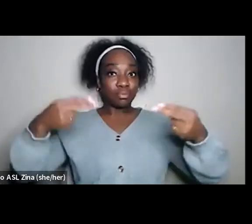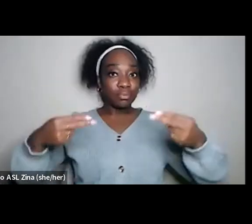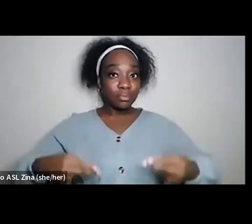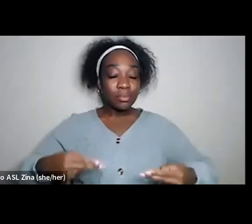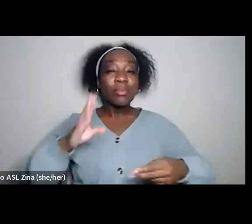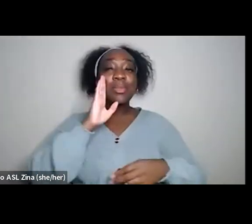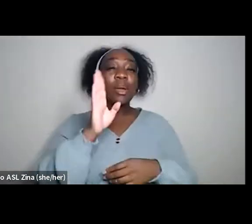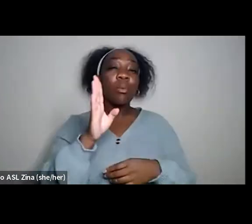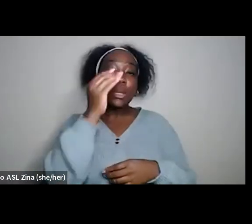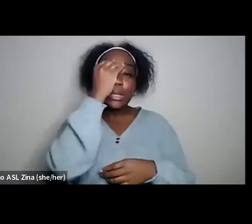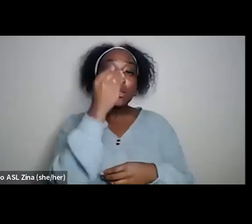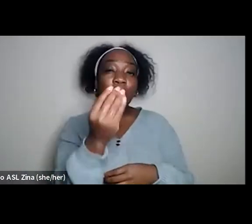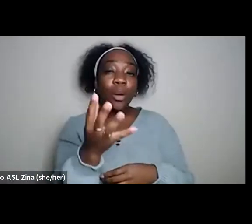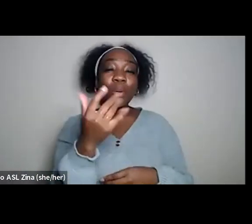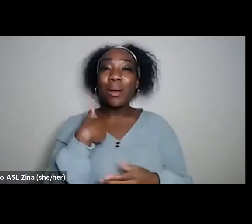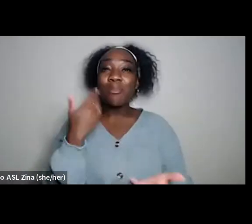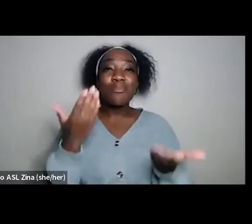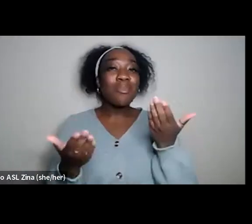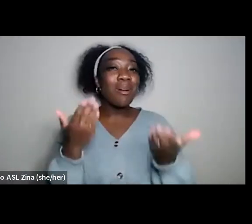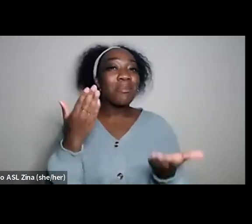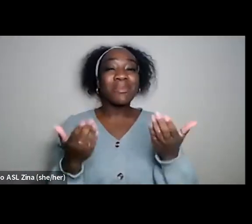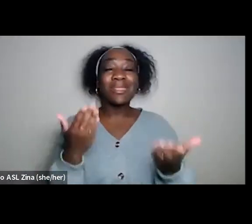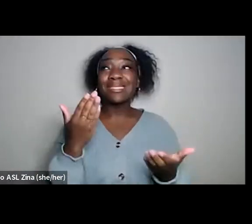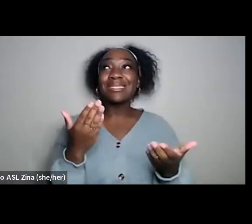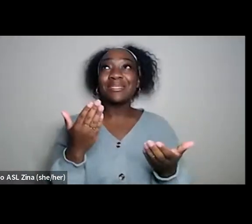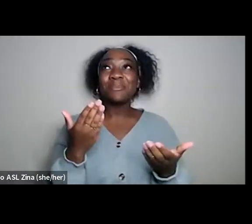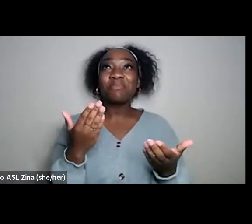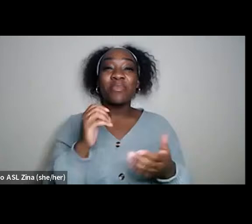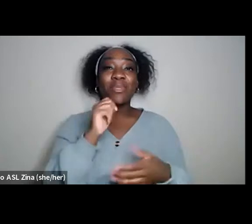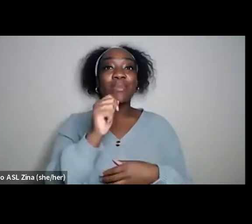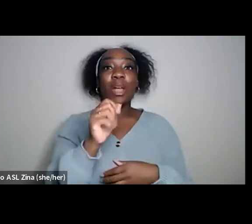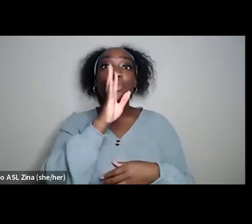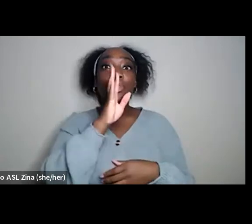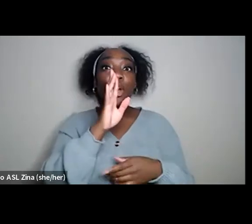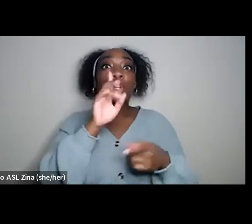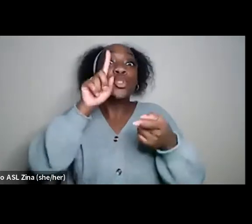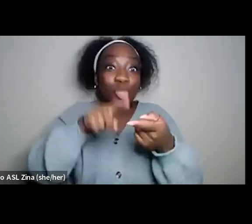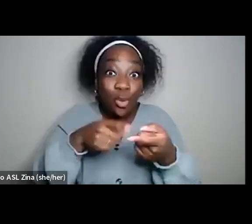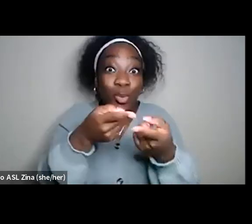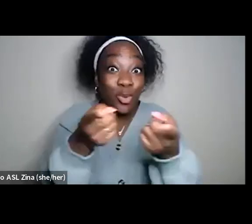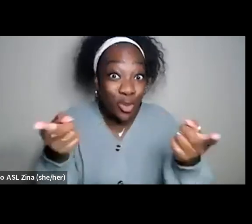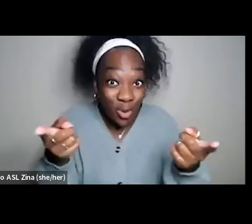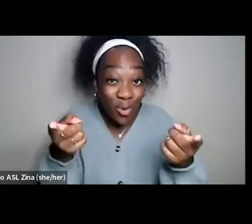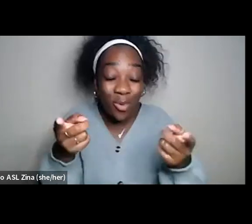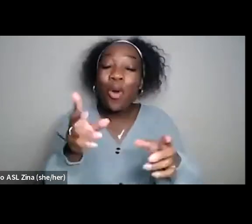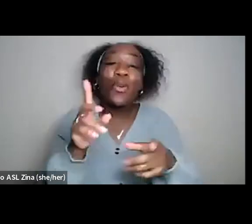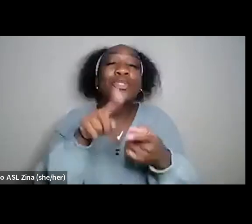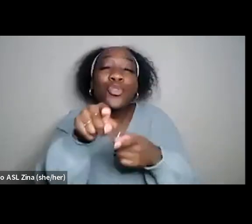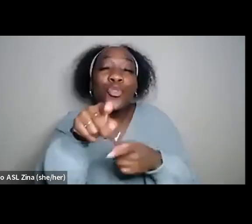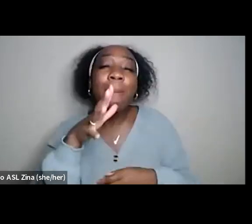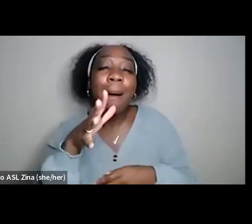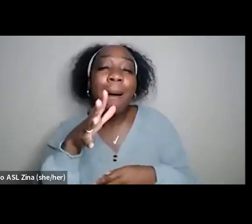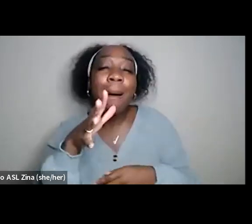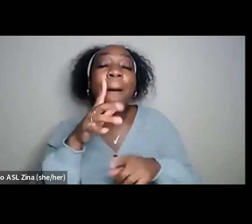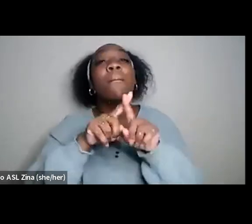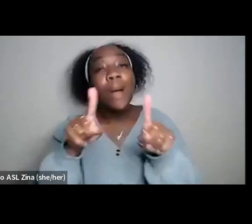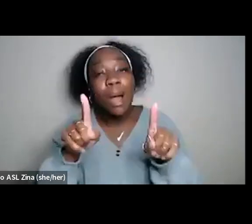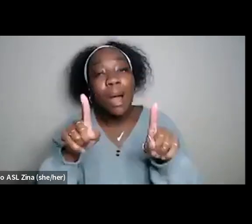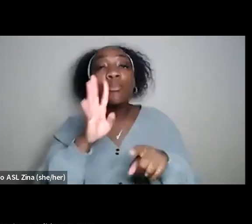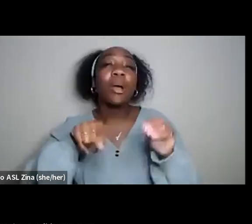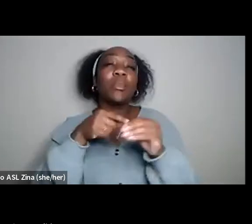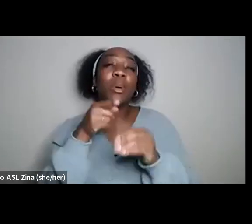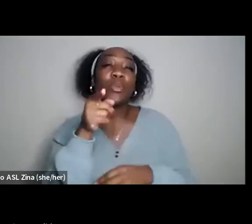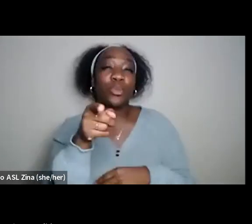you that I might not have been talking to you this week, but I was talking about you this week. Okay. You were